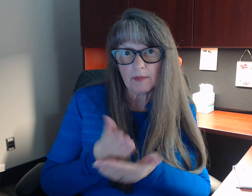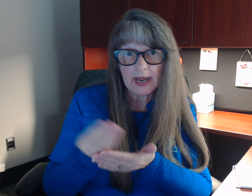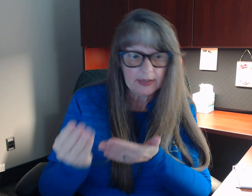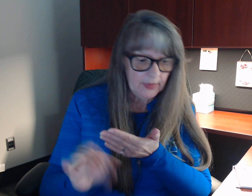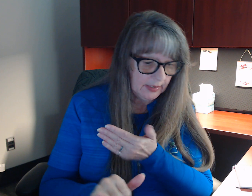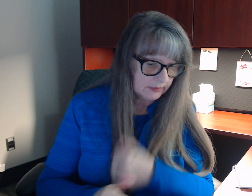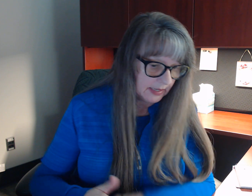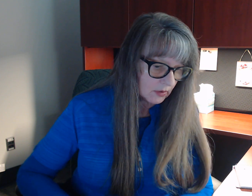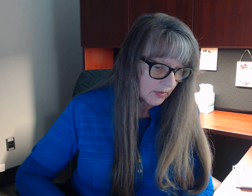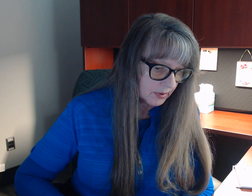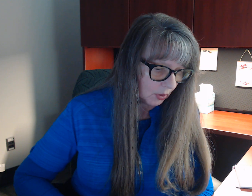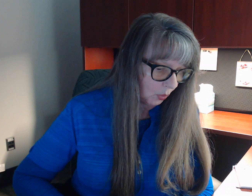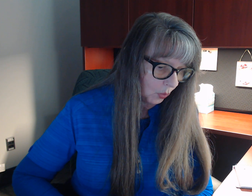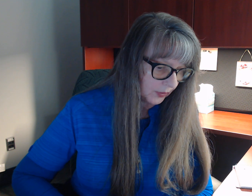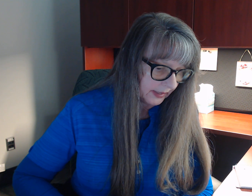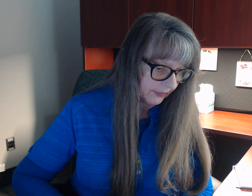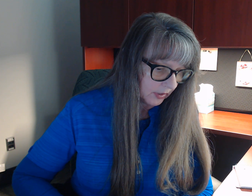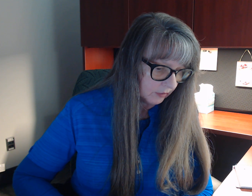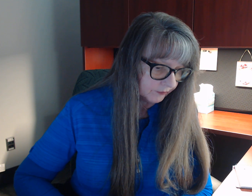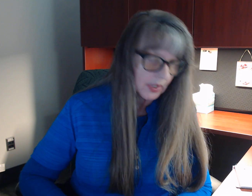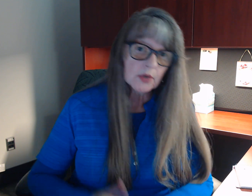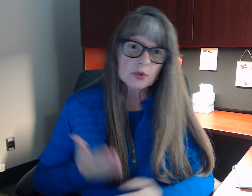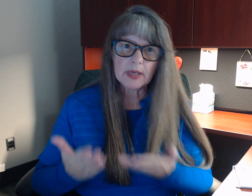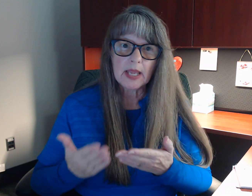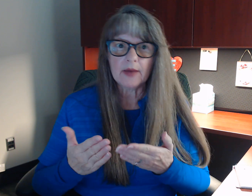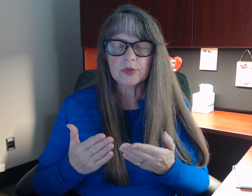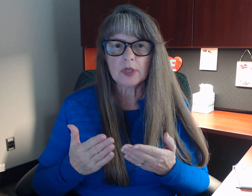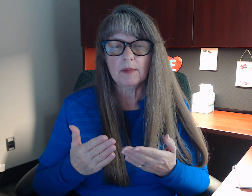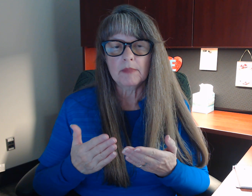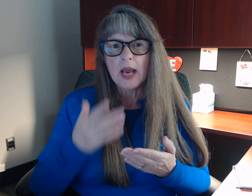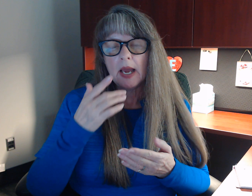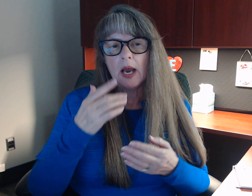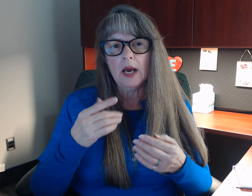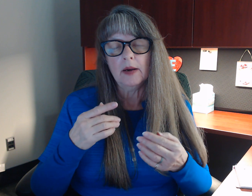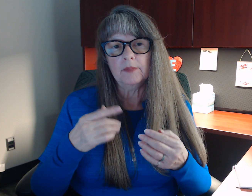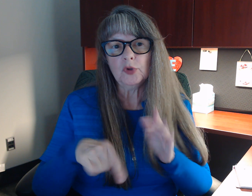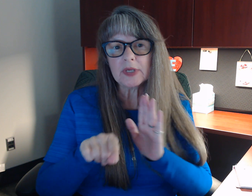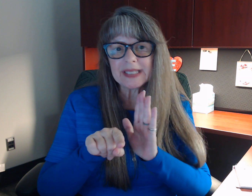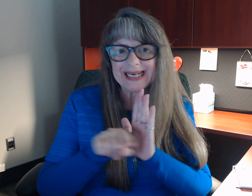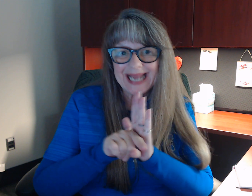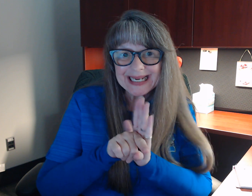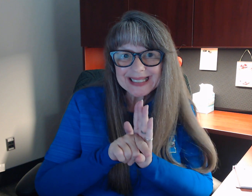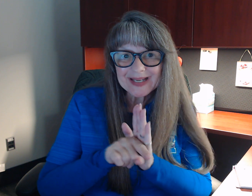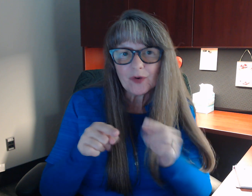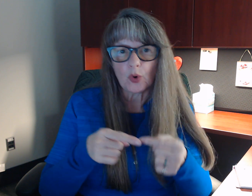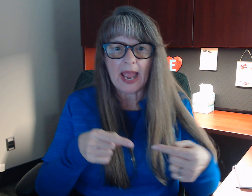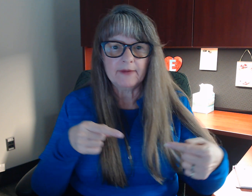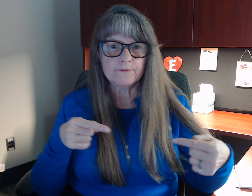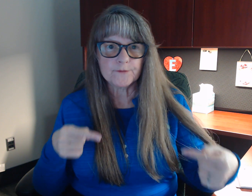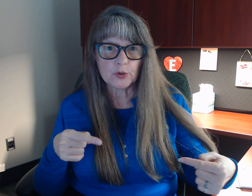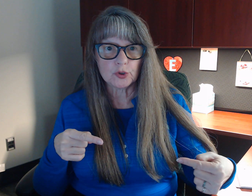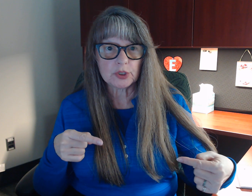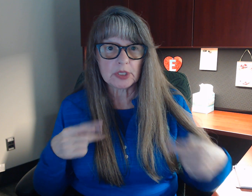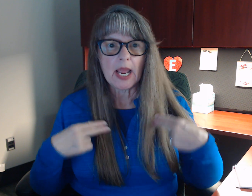buying that. I didn't know they put chlorine in there. So it may have some, you can say negative or adverse